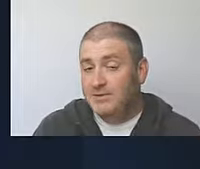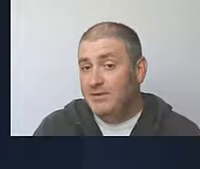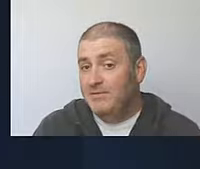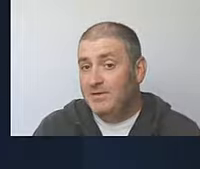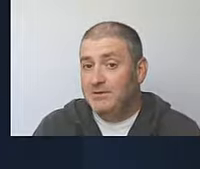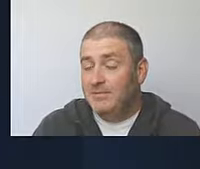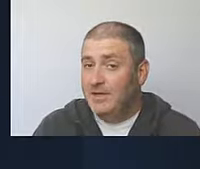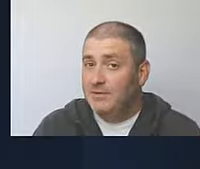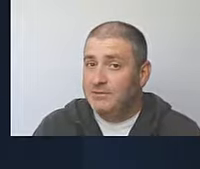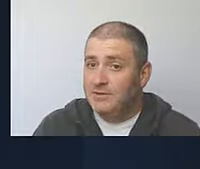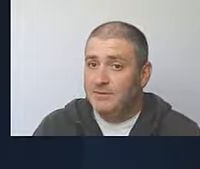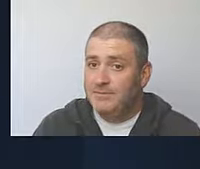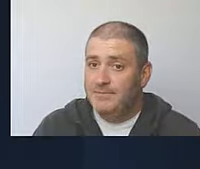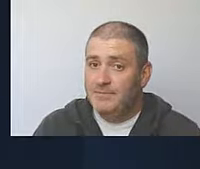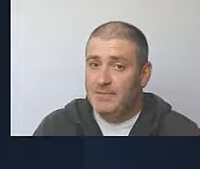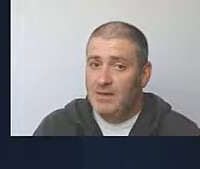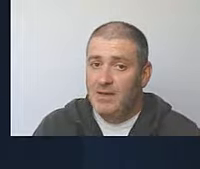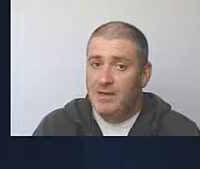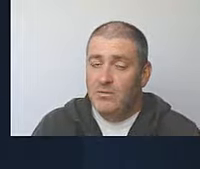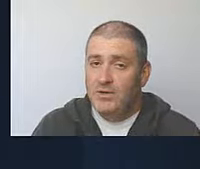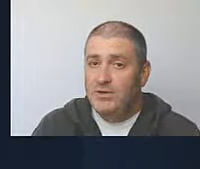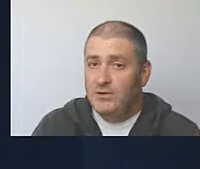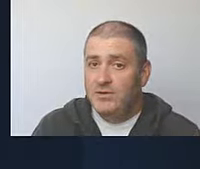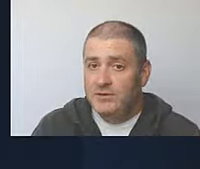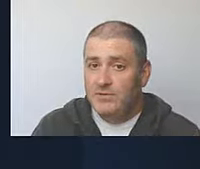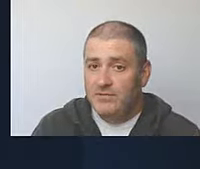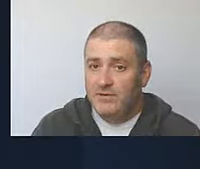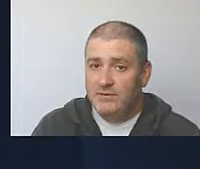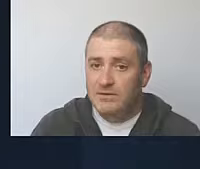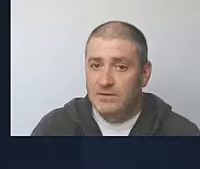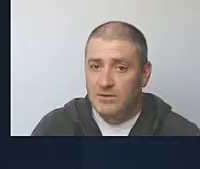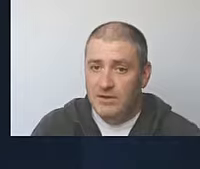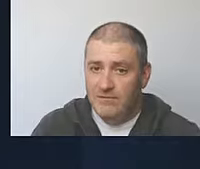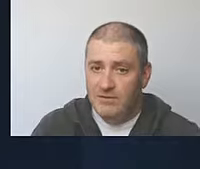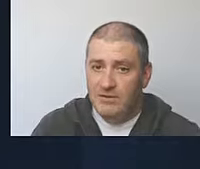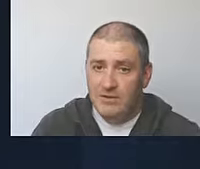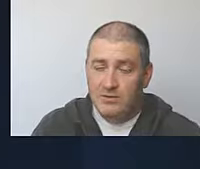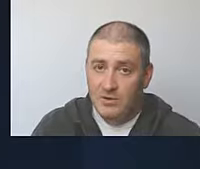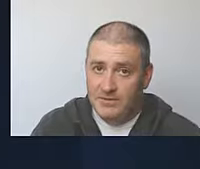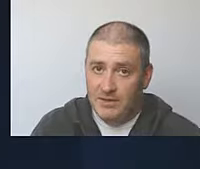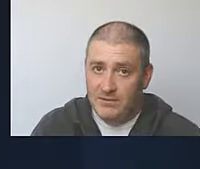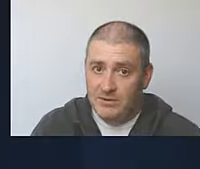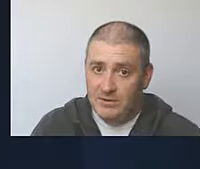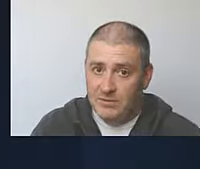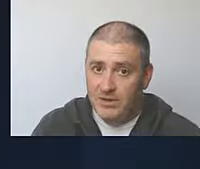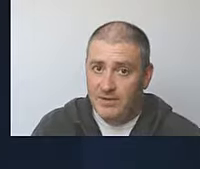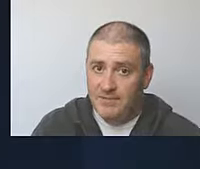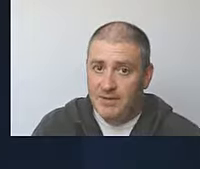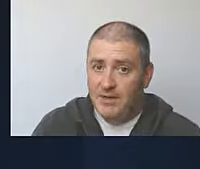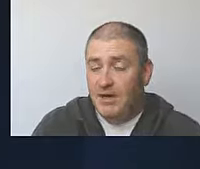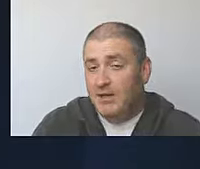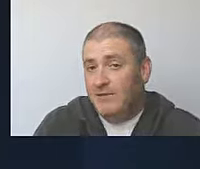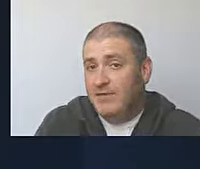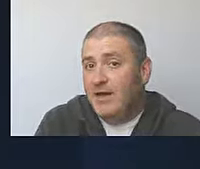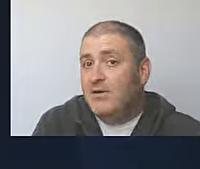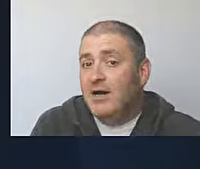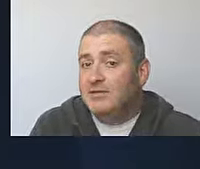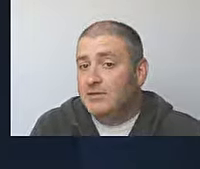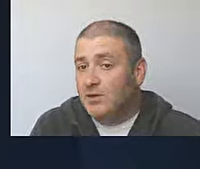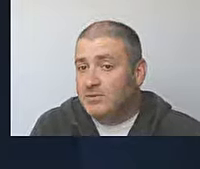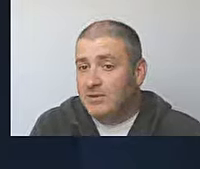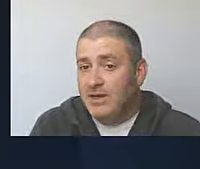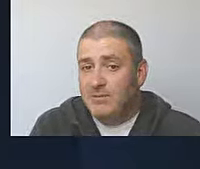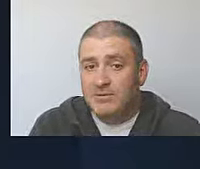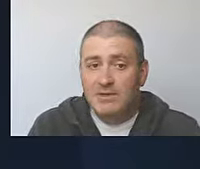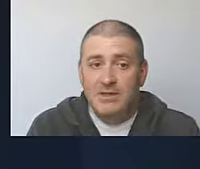And Steam have done something else too. When you request a refund, you are given a drop-down to choose why. And they've now added